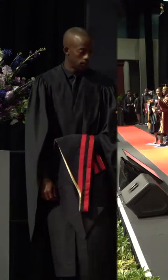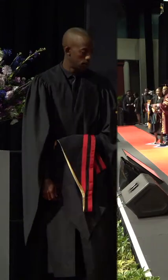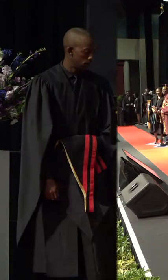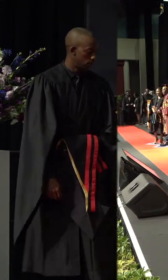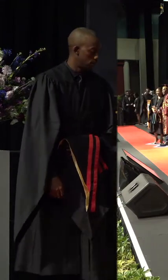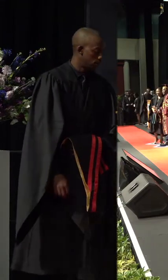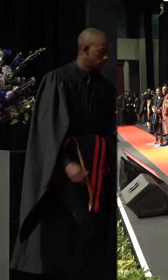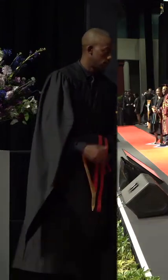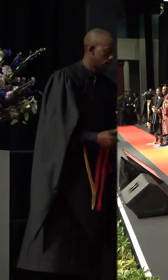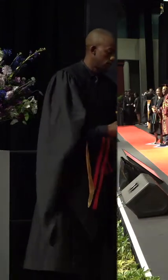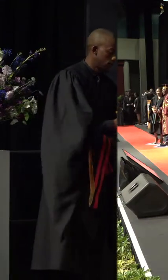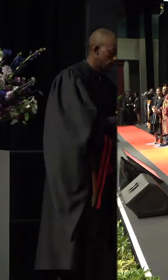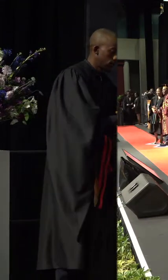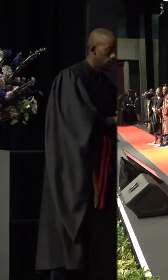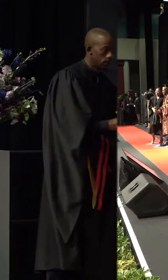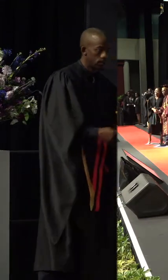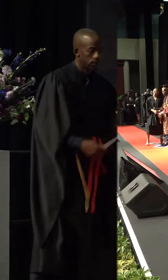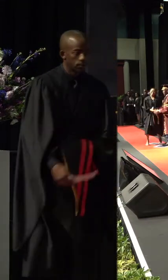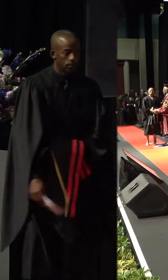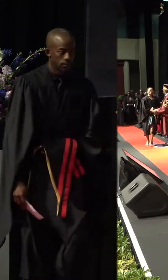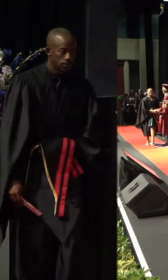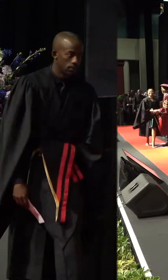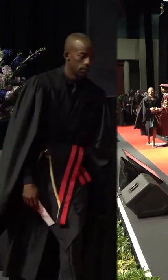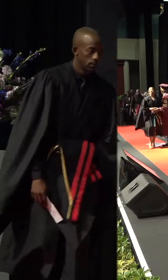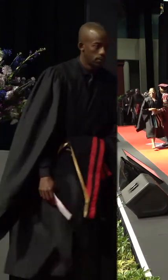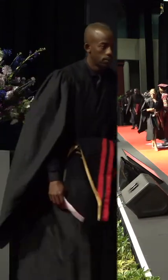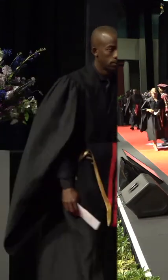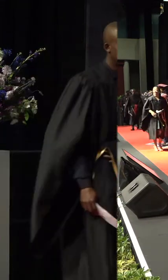Sandile Fred Mbata.